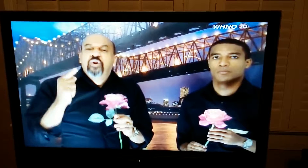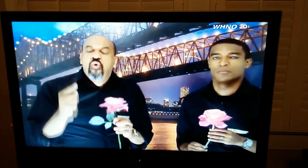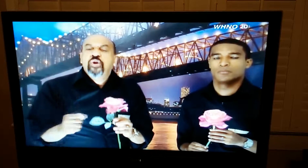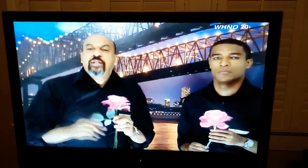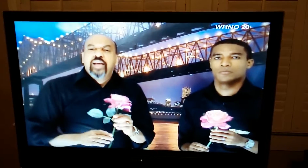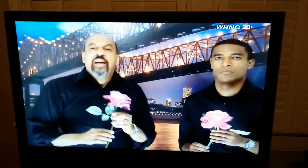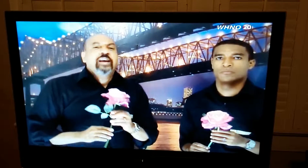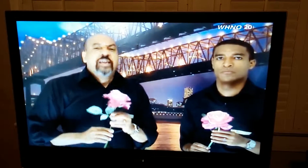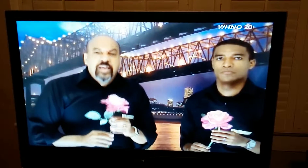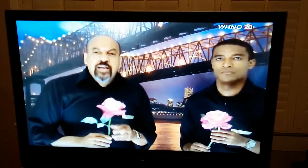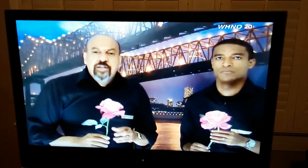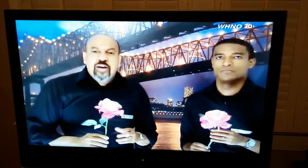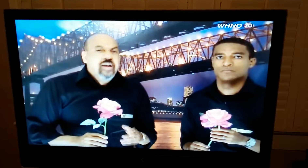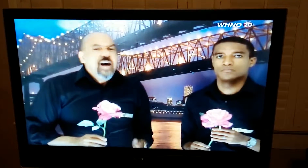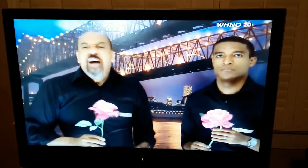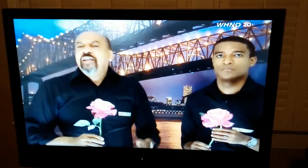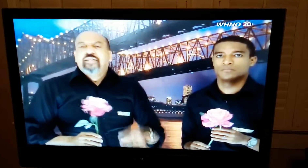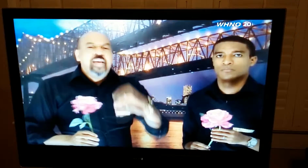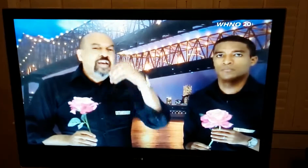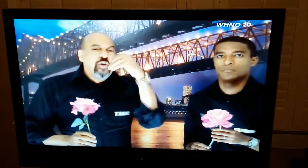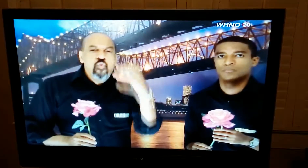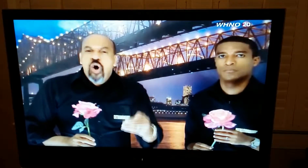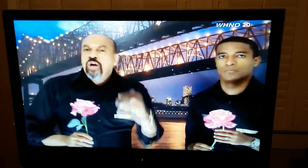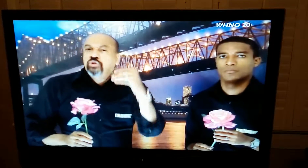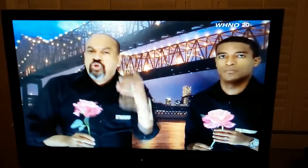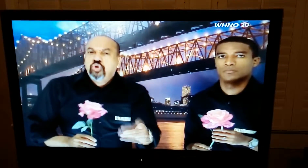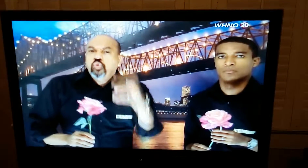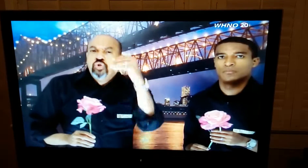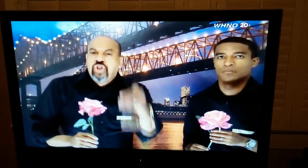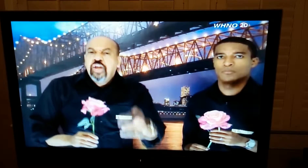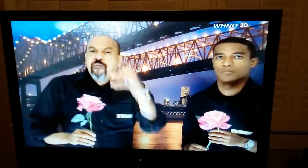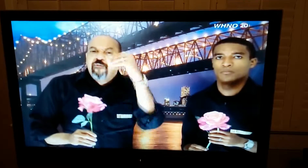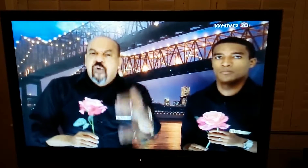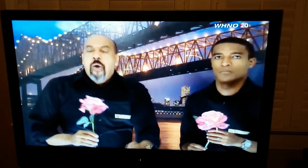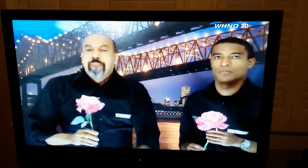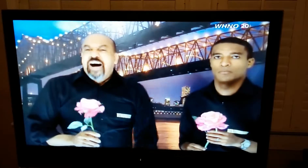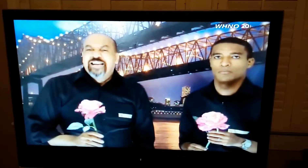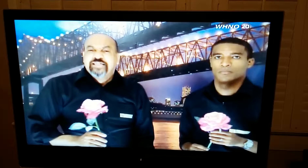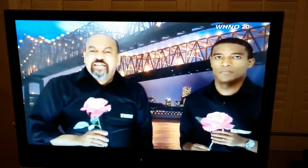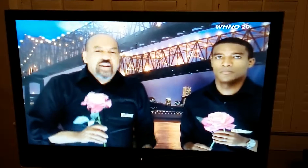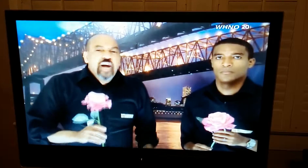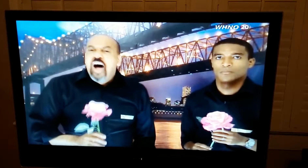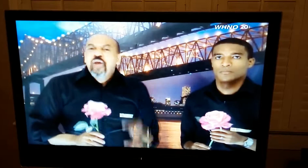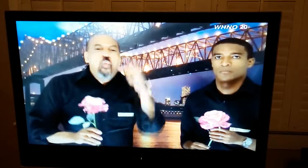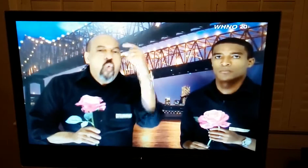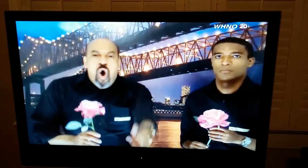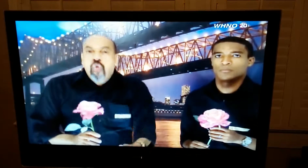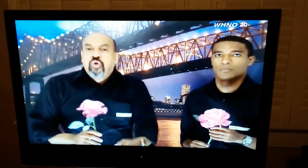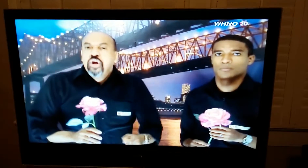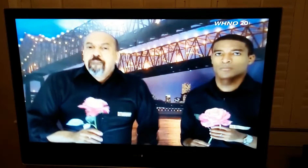me going there. Kina, I take 1, 2, 3, 4 buses. I walk,